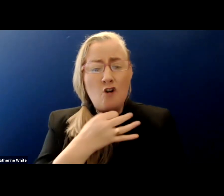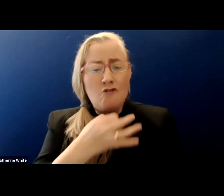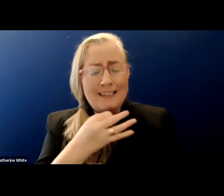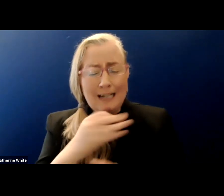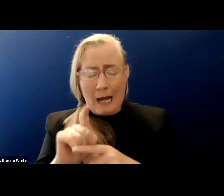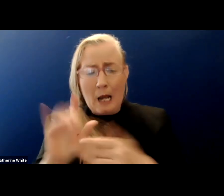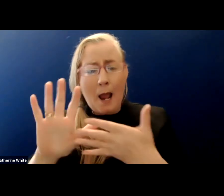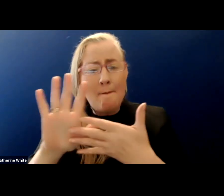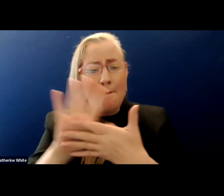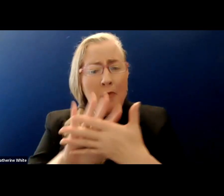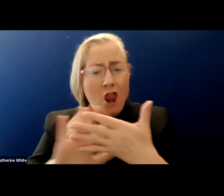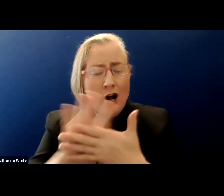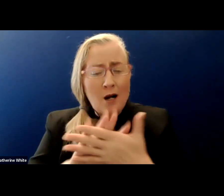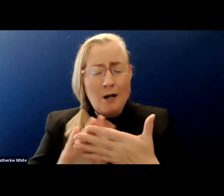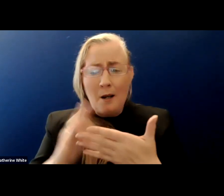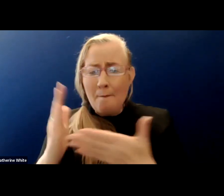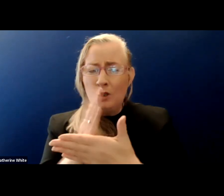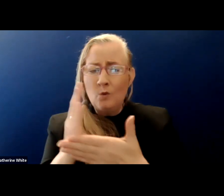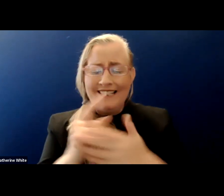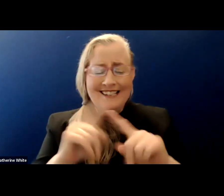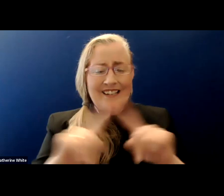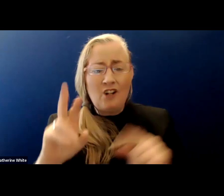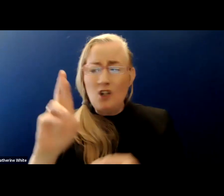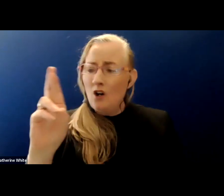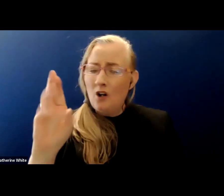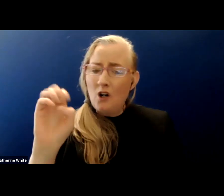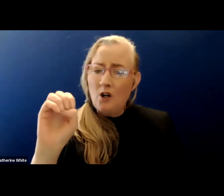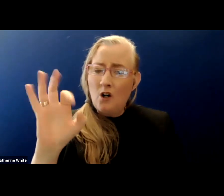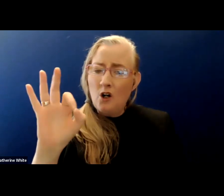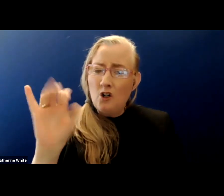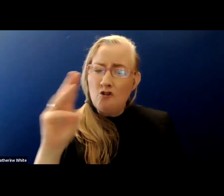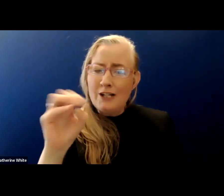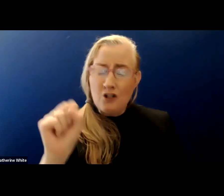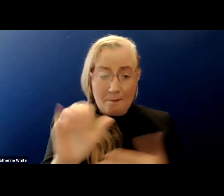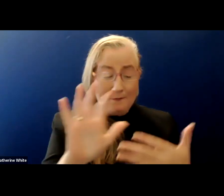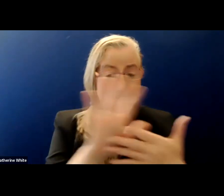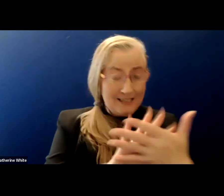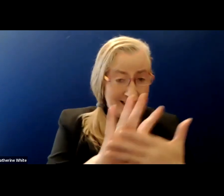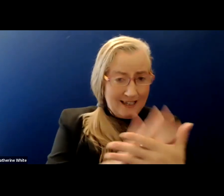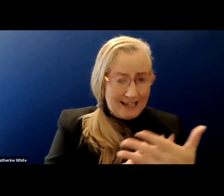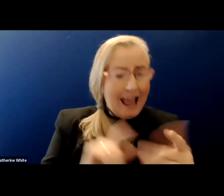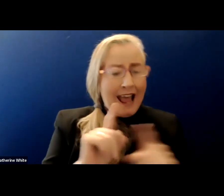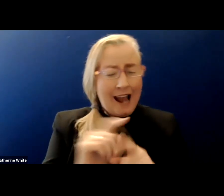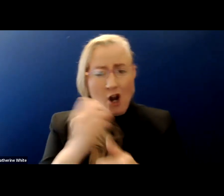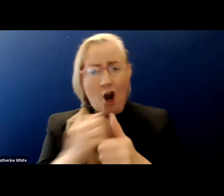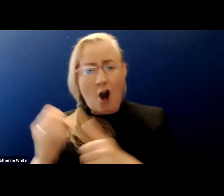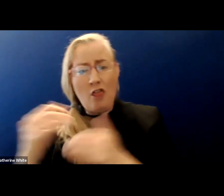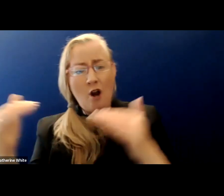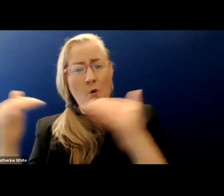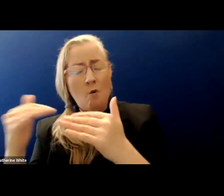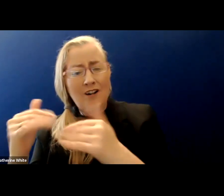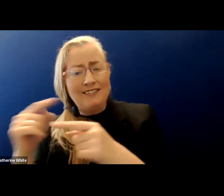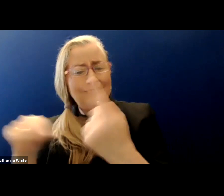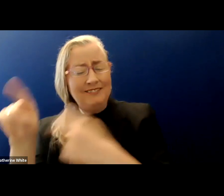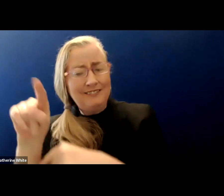blurring between the different regimes, and maybe it's a good thing, but maybe there's a risk that it blurs other walls that we've tried to erect. And in